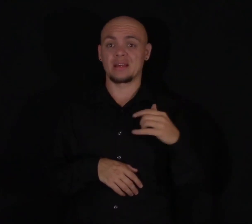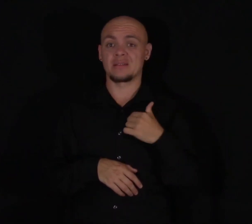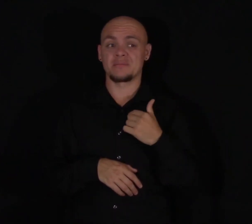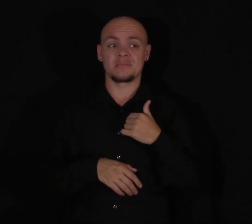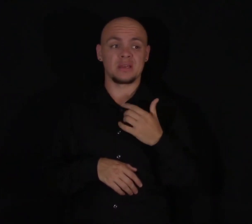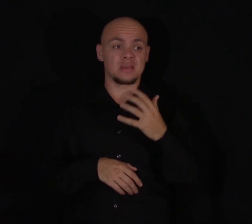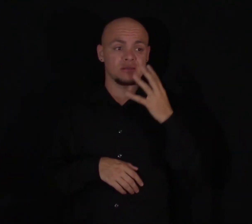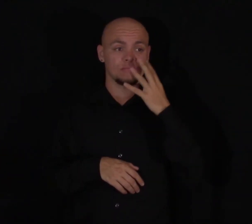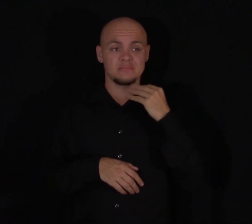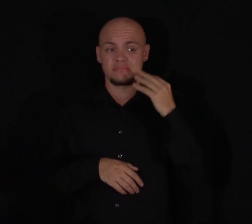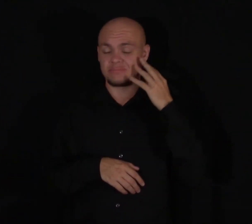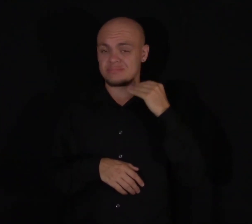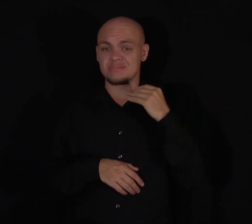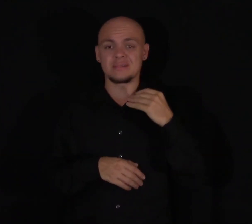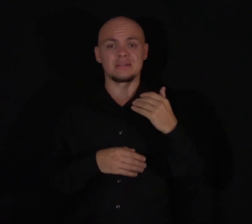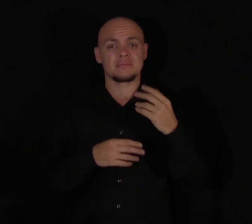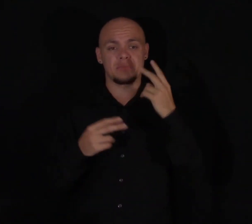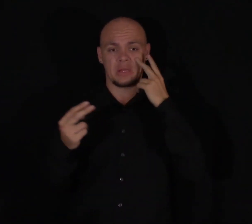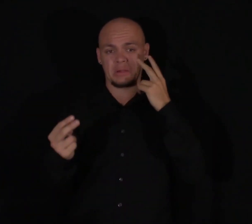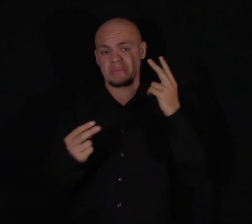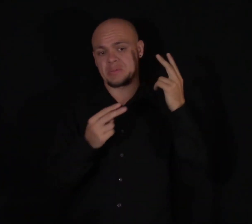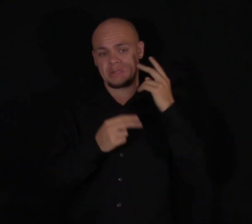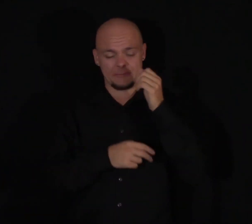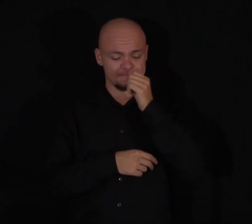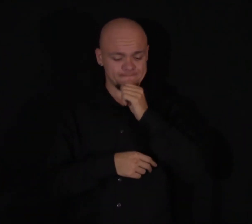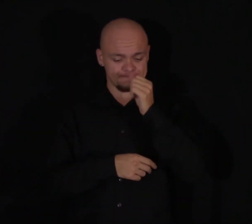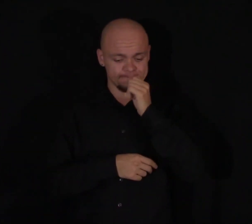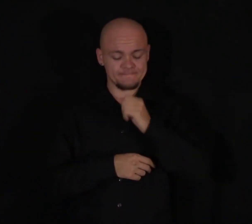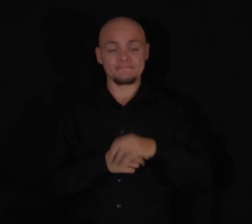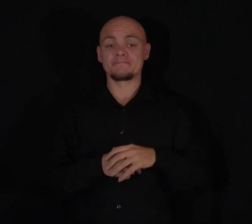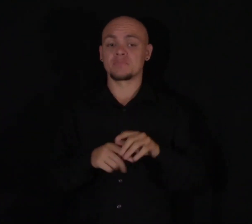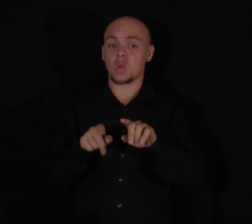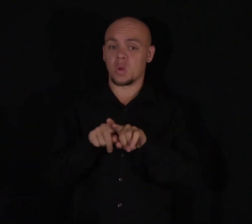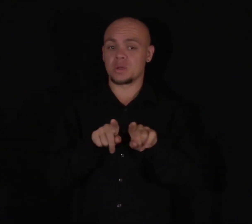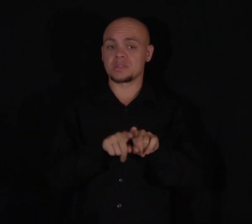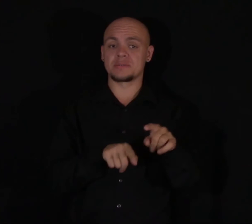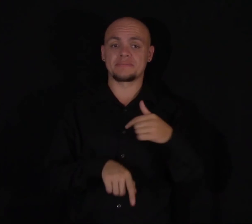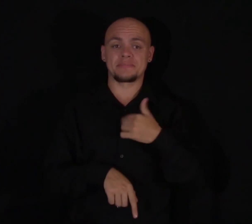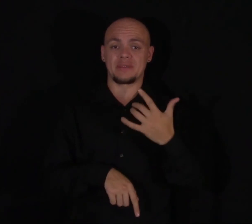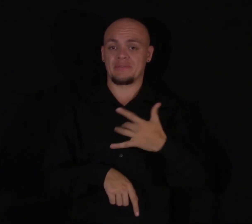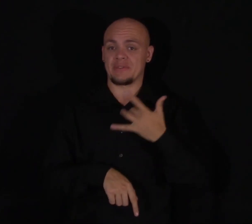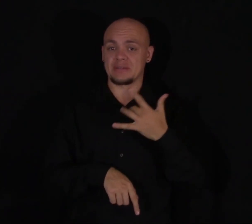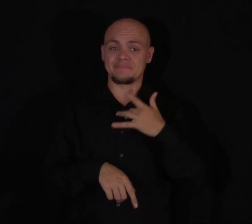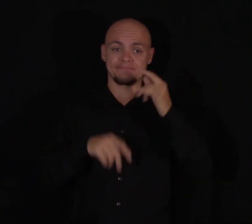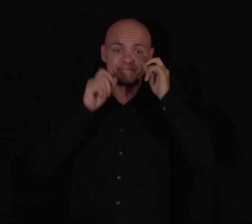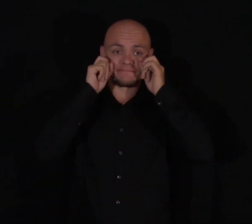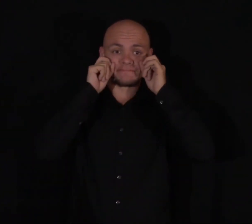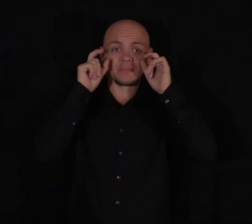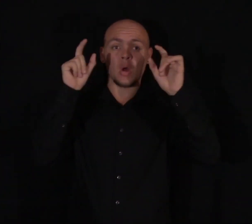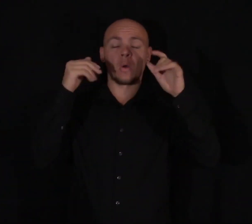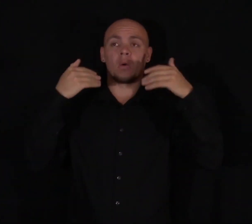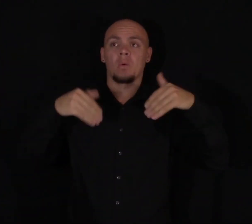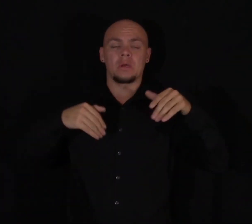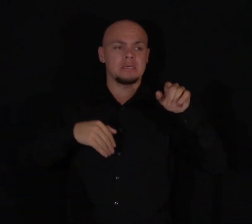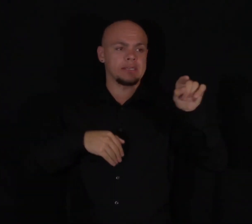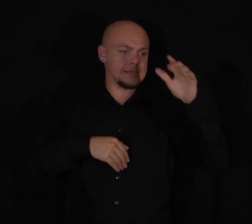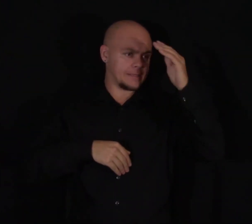on this retrospect of my sufferings, I also felt considerable surprise at the knowledge he seemed to possess concerning